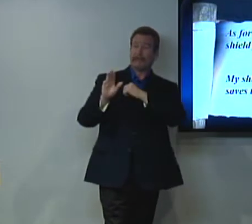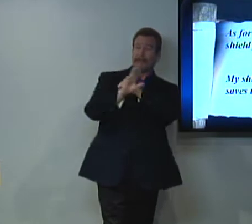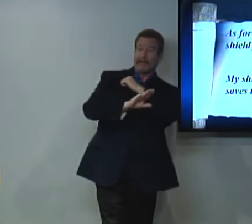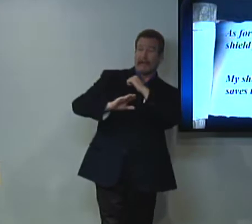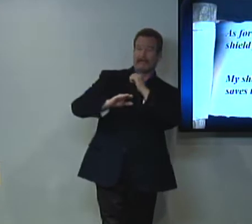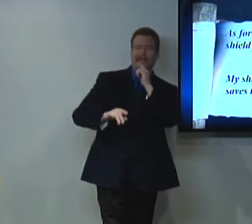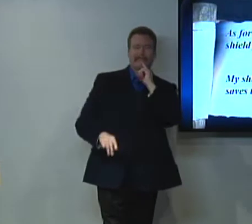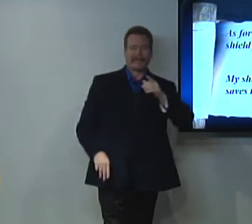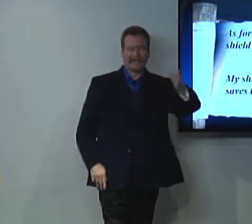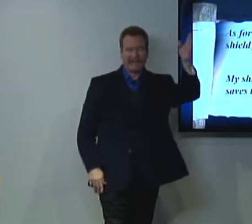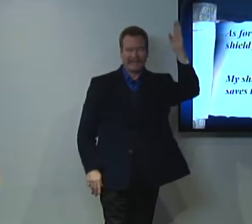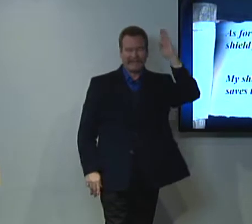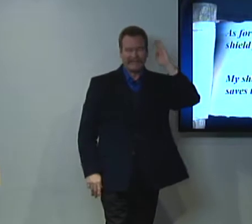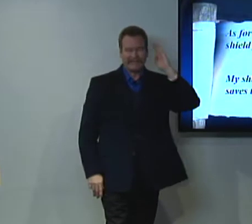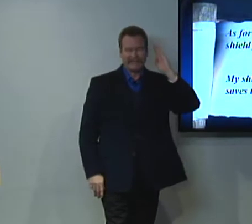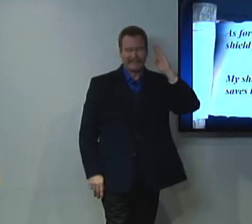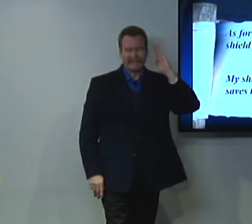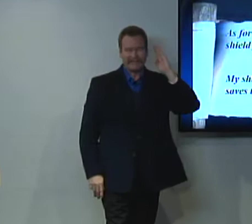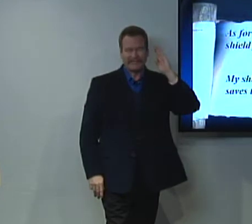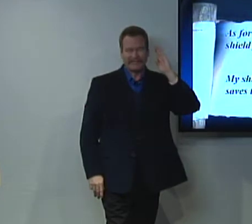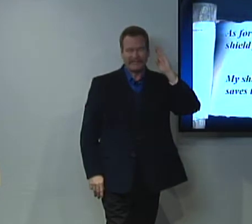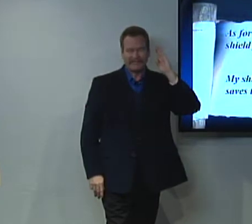"My shield is God Most High.